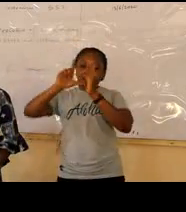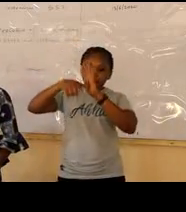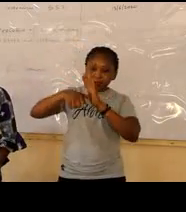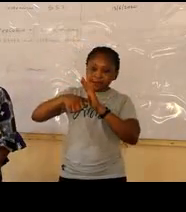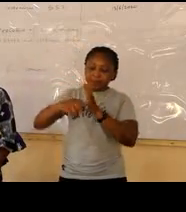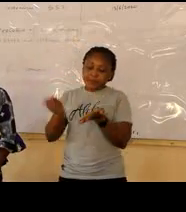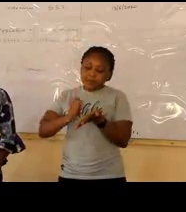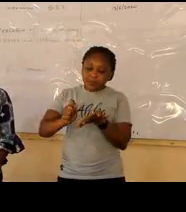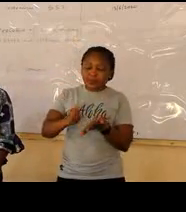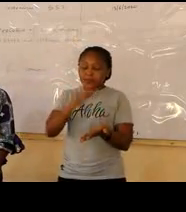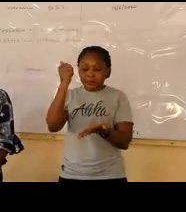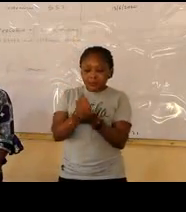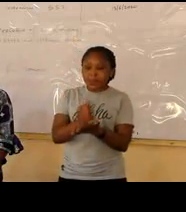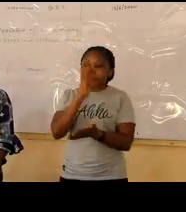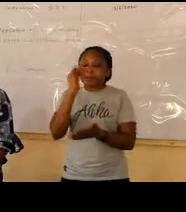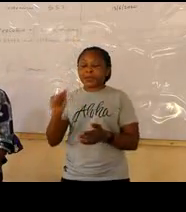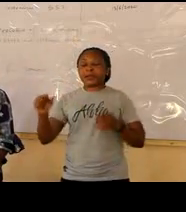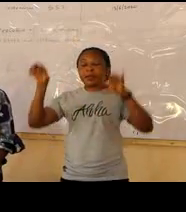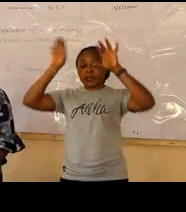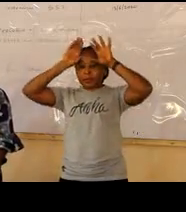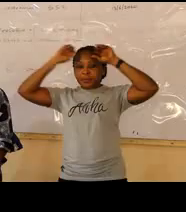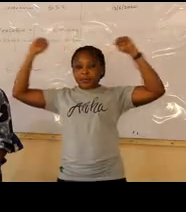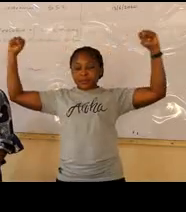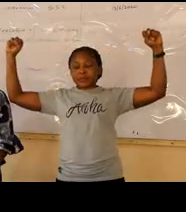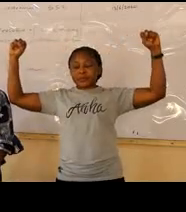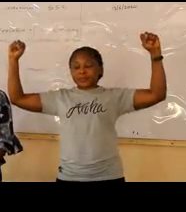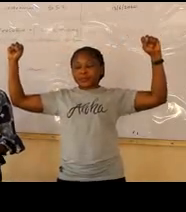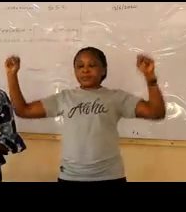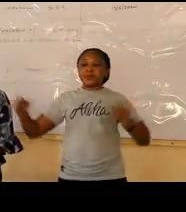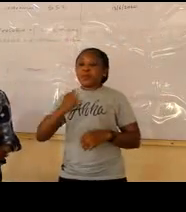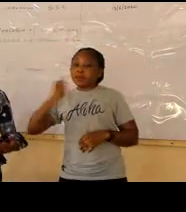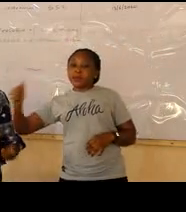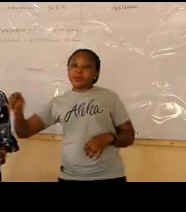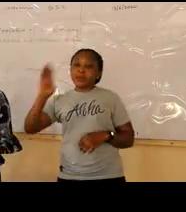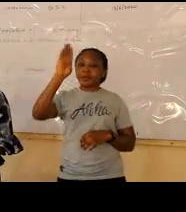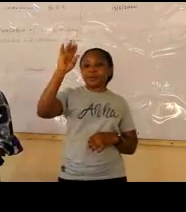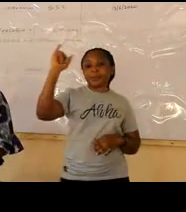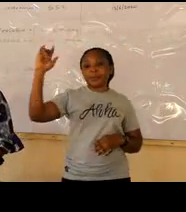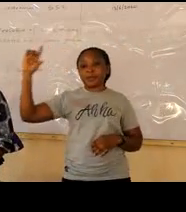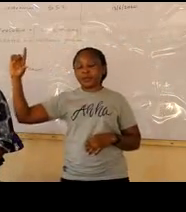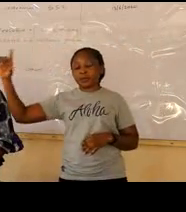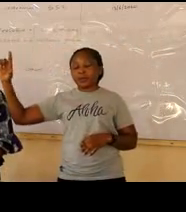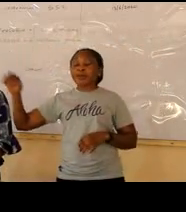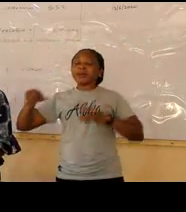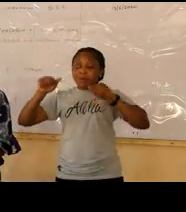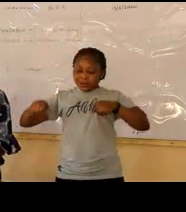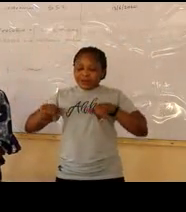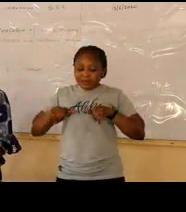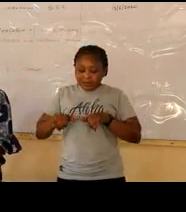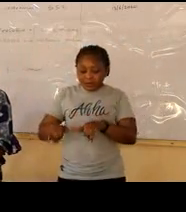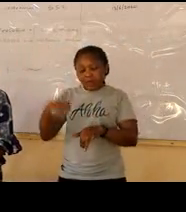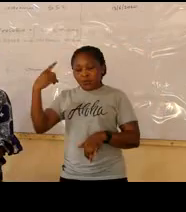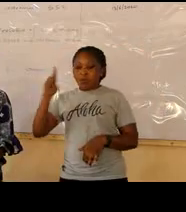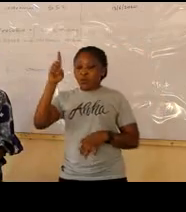law. And I also told you that a bill can take maybe a year before it becomes what? A